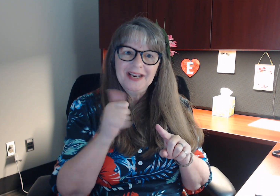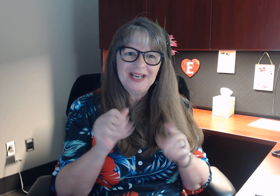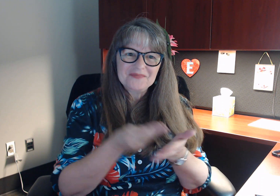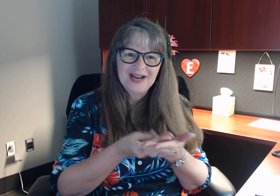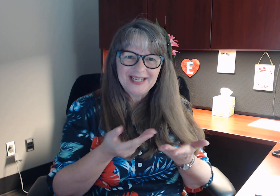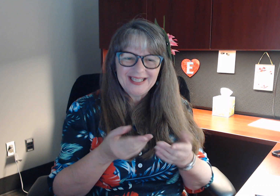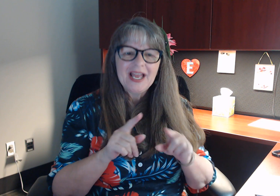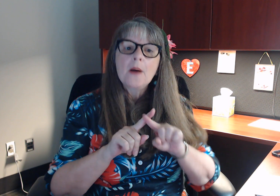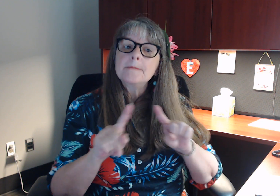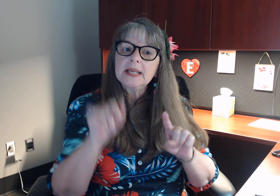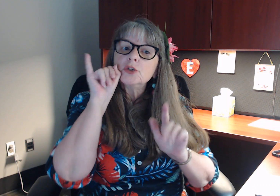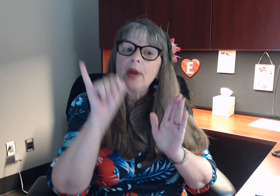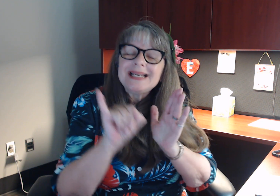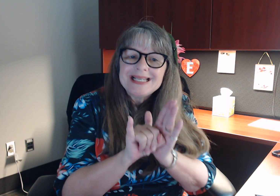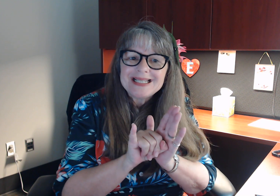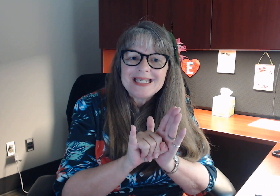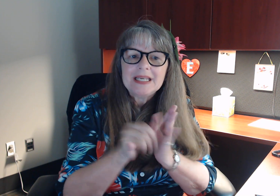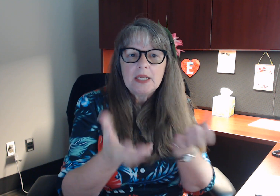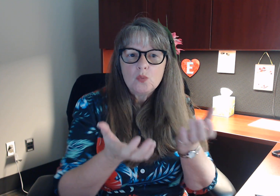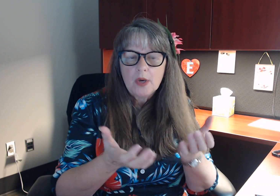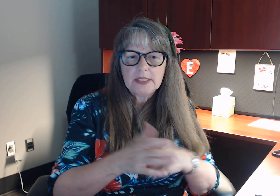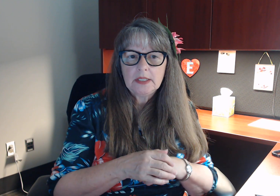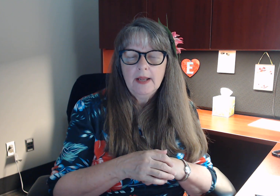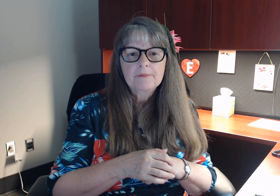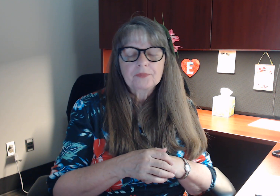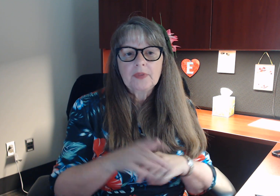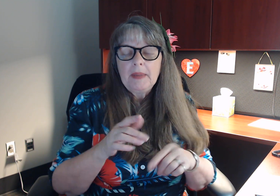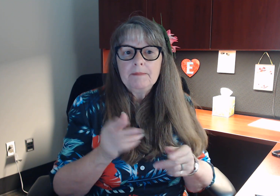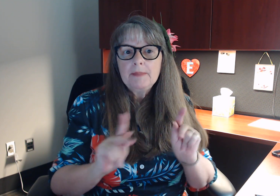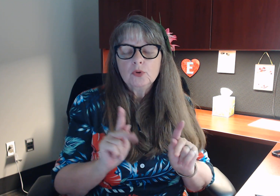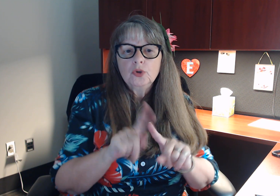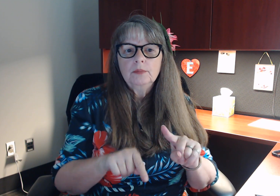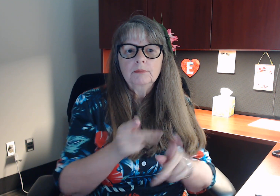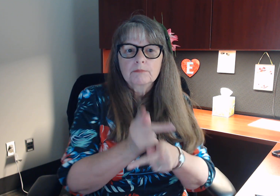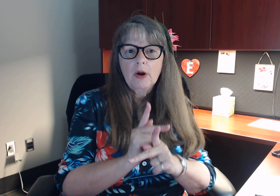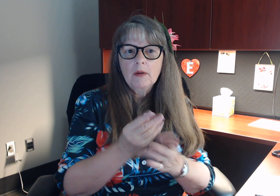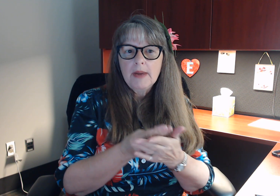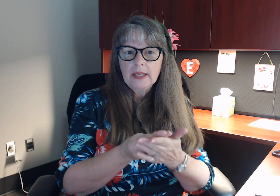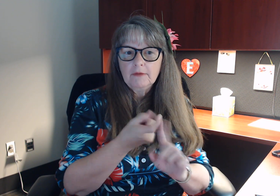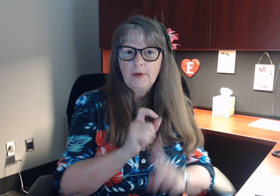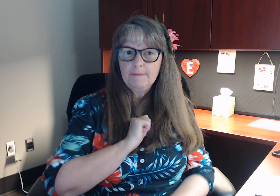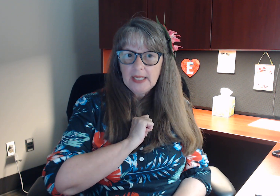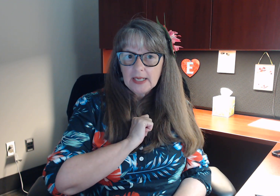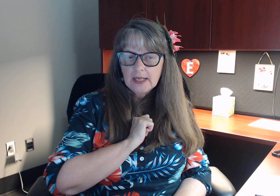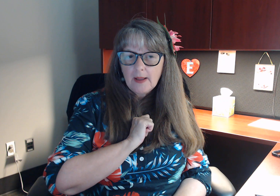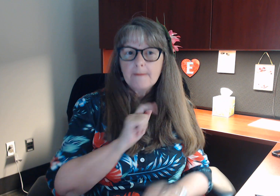any money. But it's your identity that he wanted. I mean, people couldn't borrow money from me,